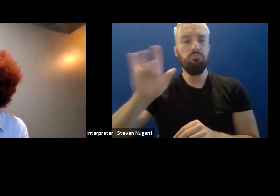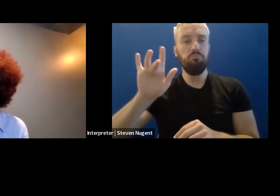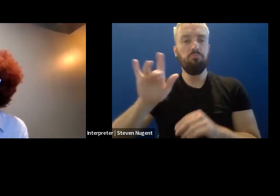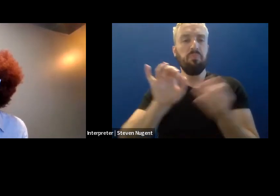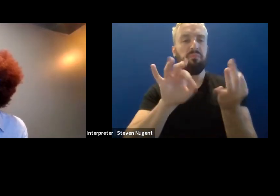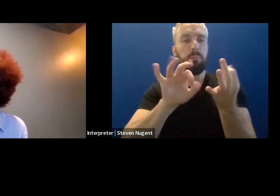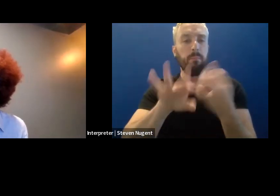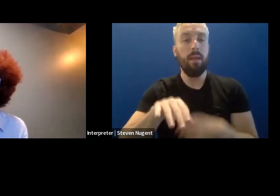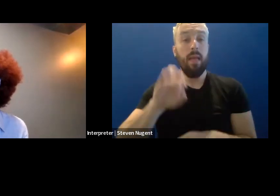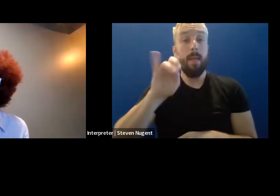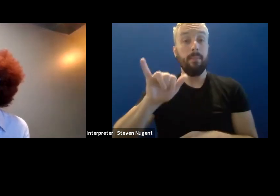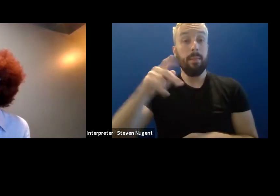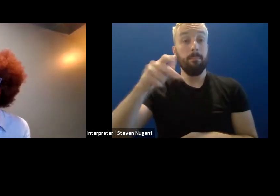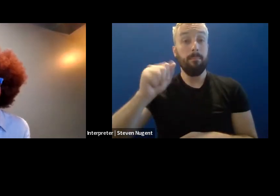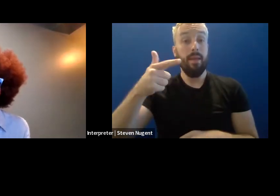and Paige, please take it away.